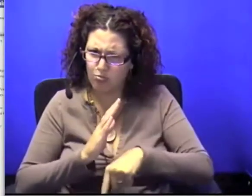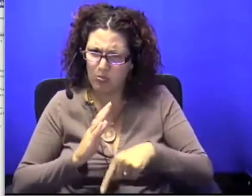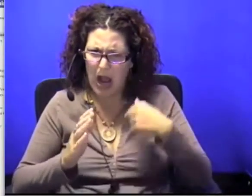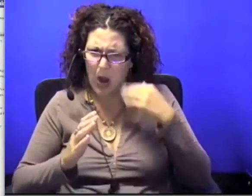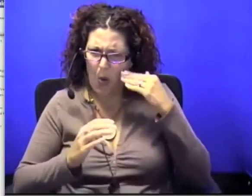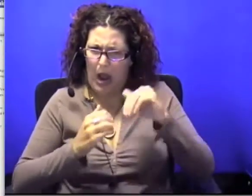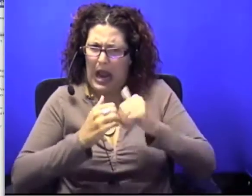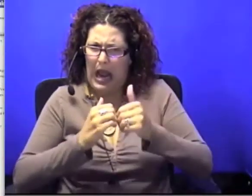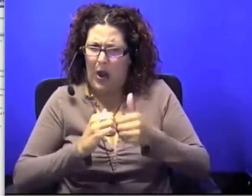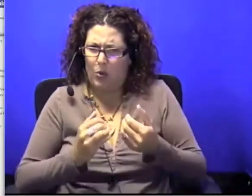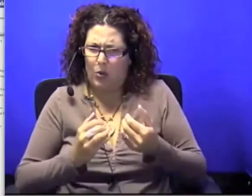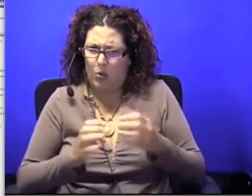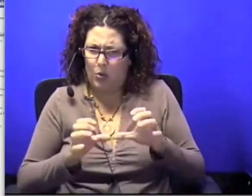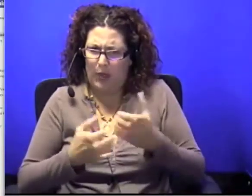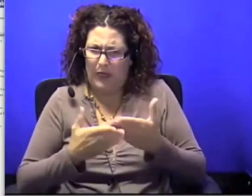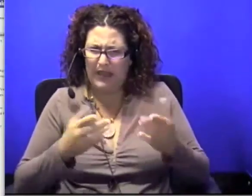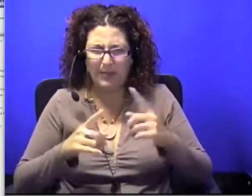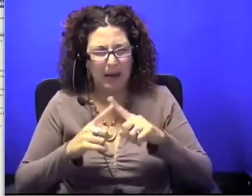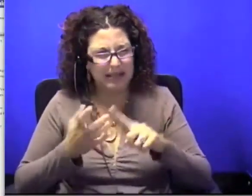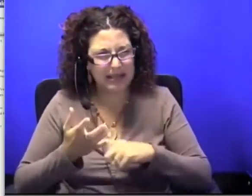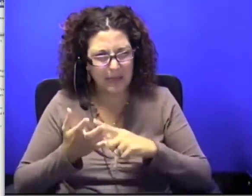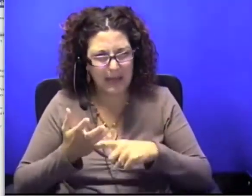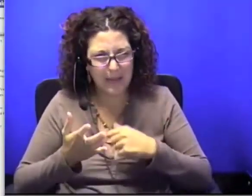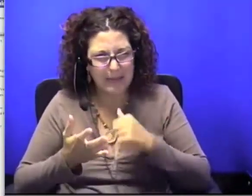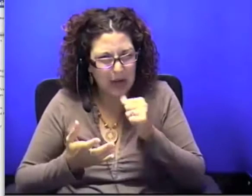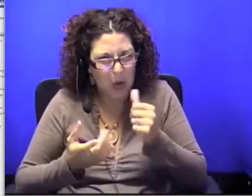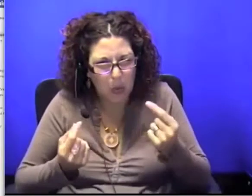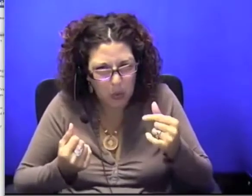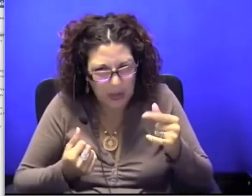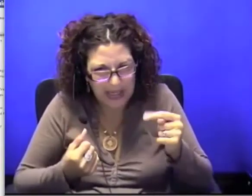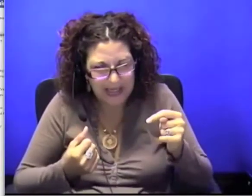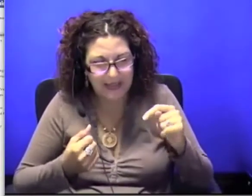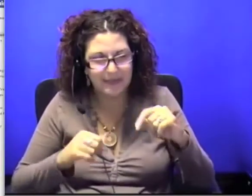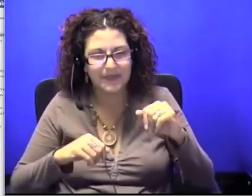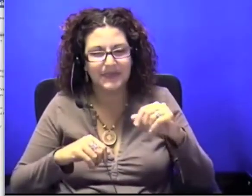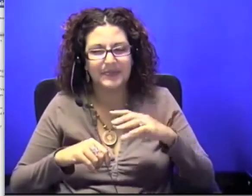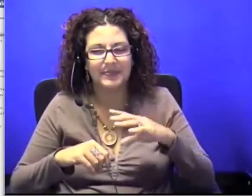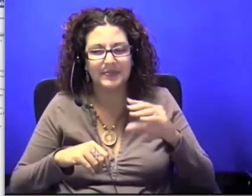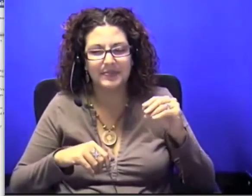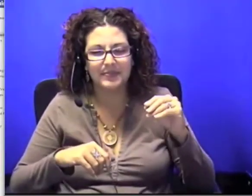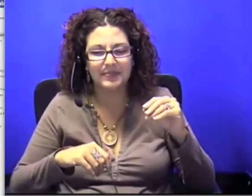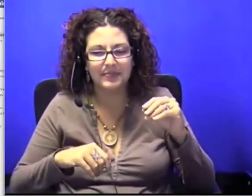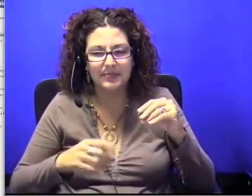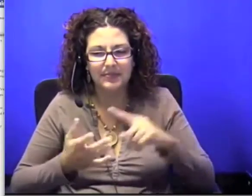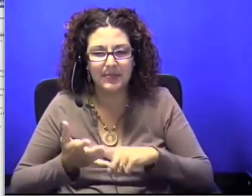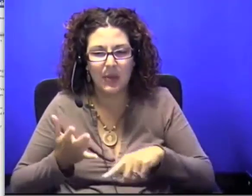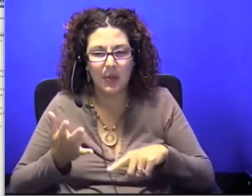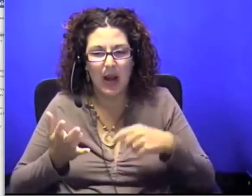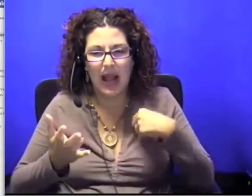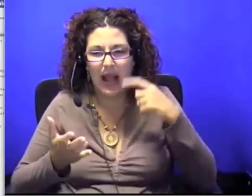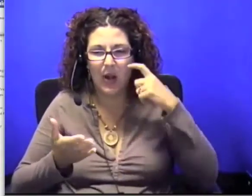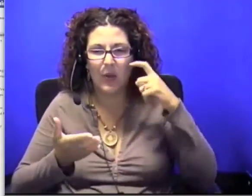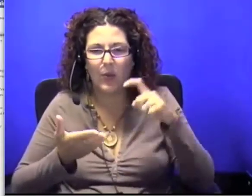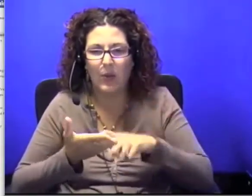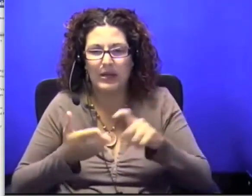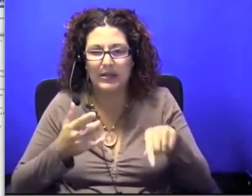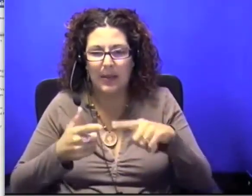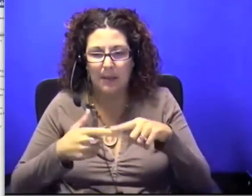to do, meaning I know the how, but yet I don't do it. And so what I've witnessed